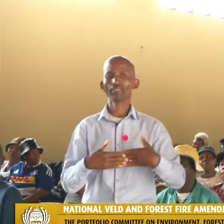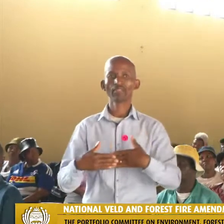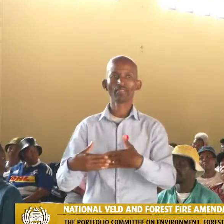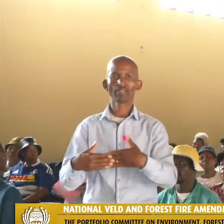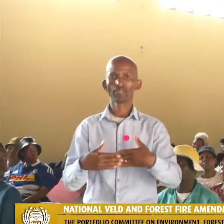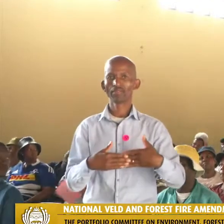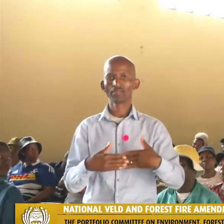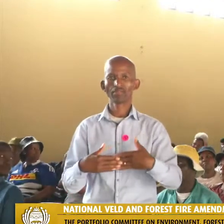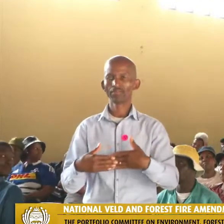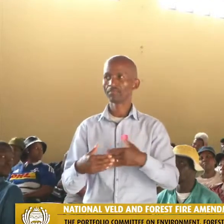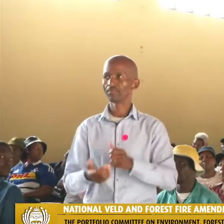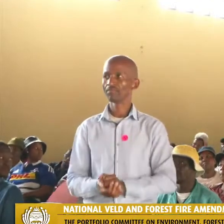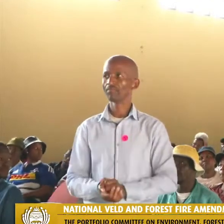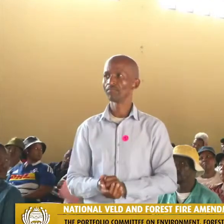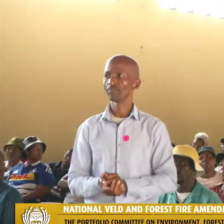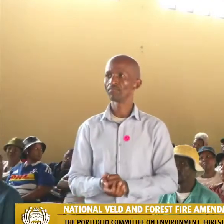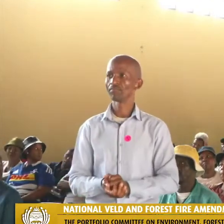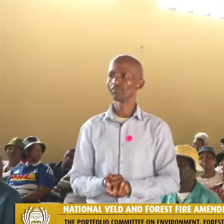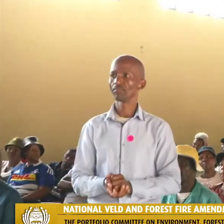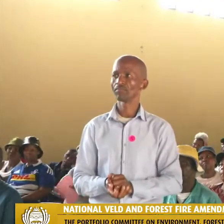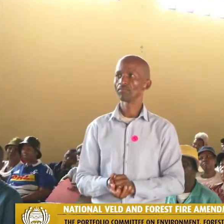Re leetse tlhoko.